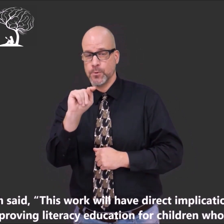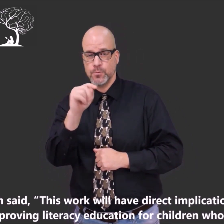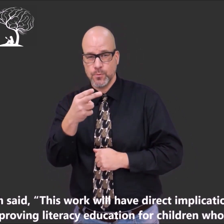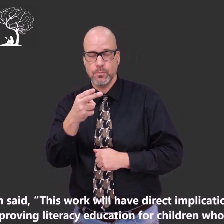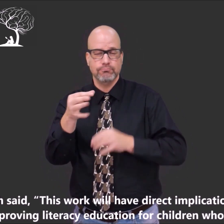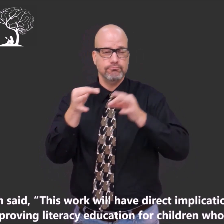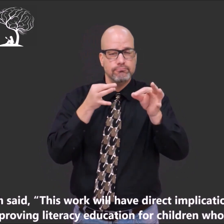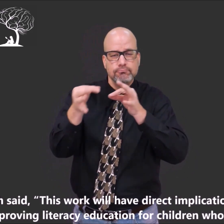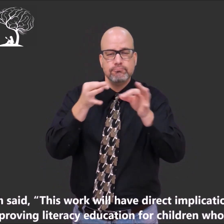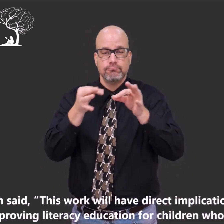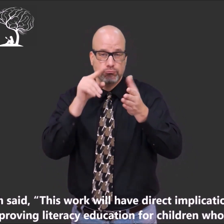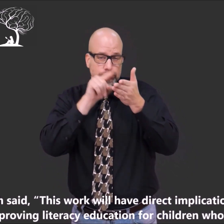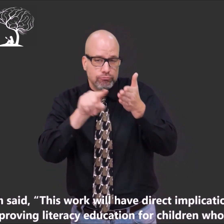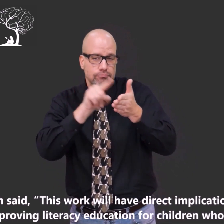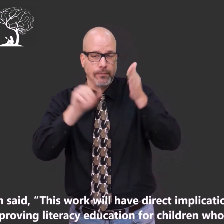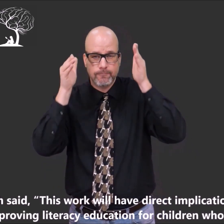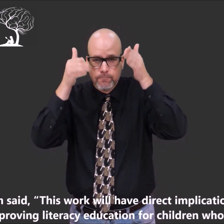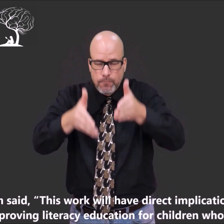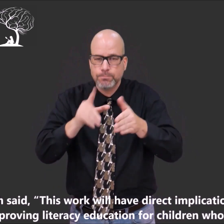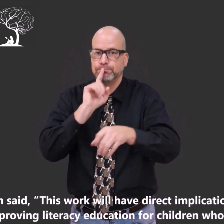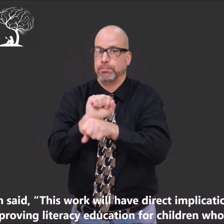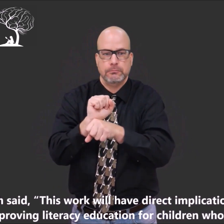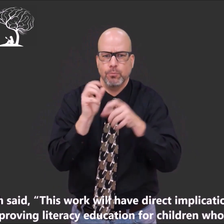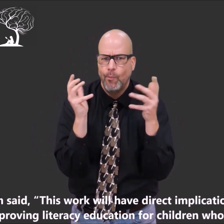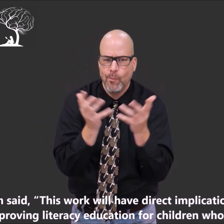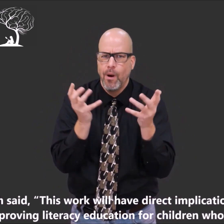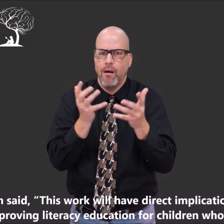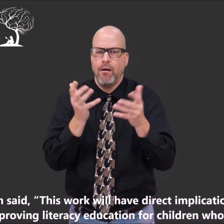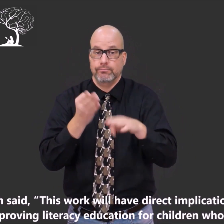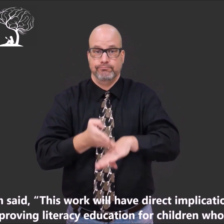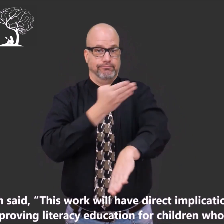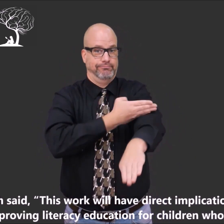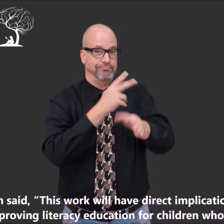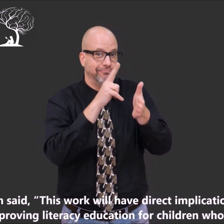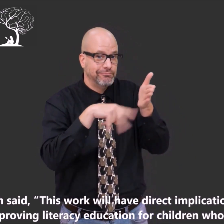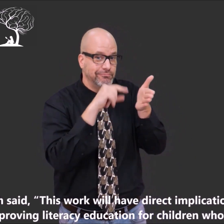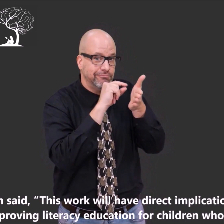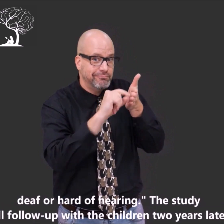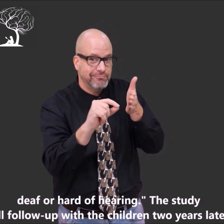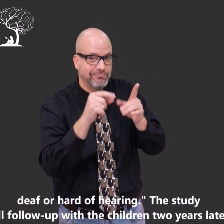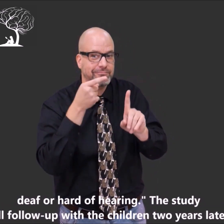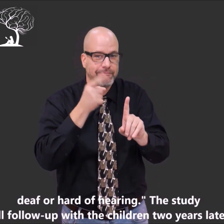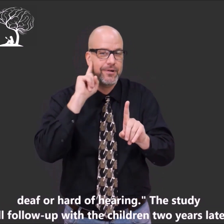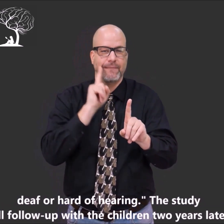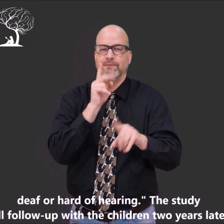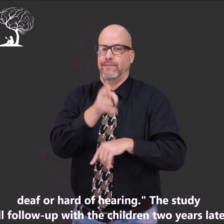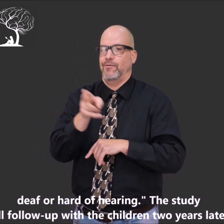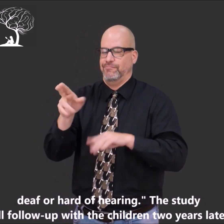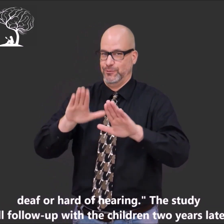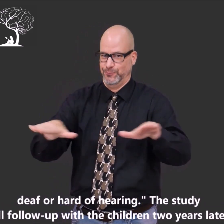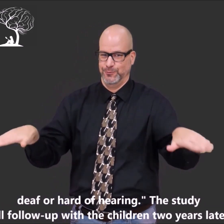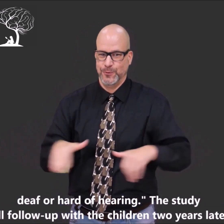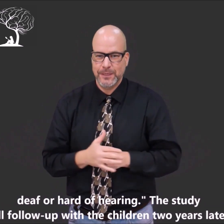Booth said, "This work will have direct implications for improving literacy education for children who are deaf or hard of